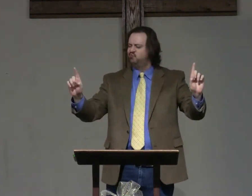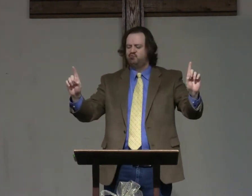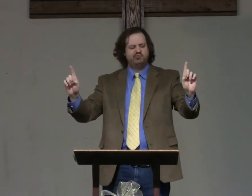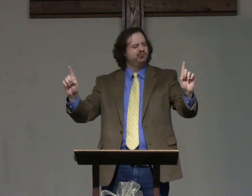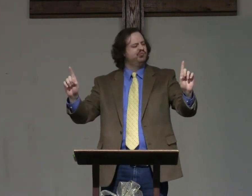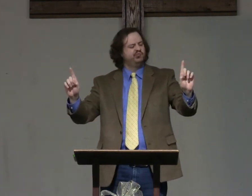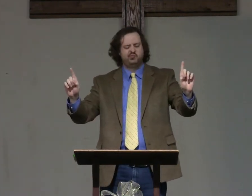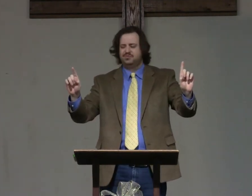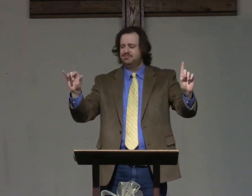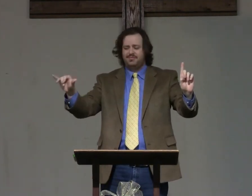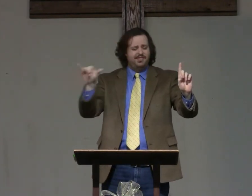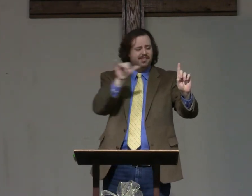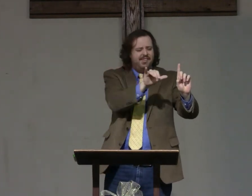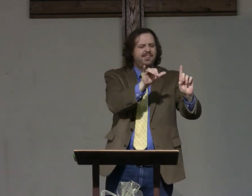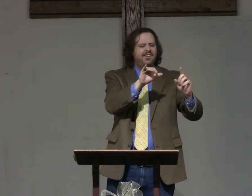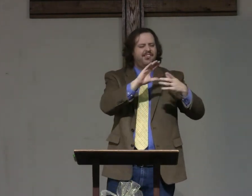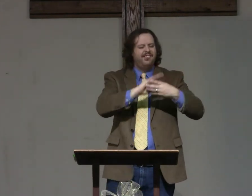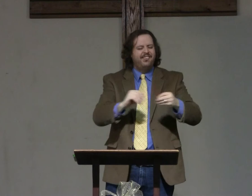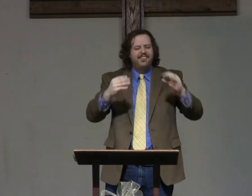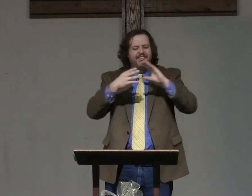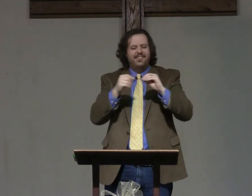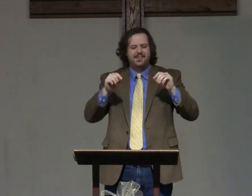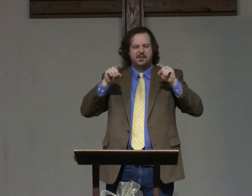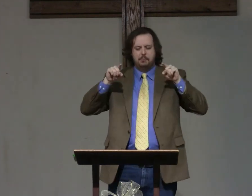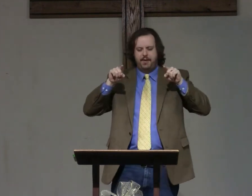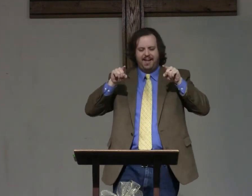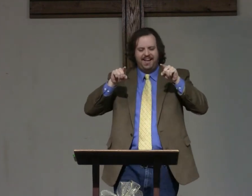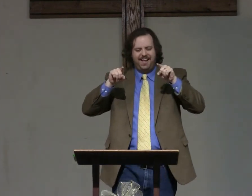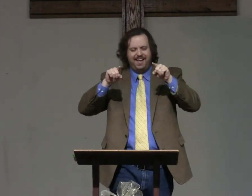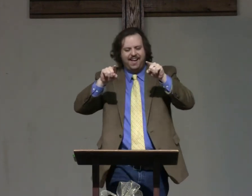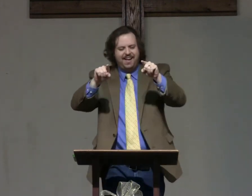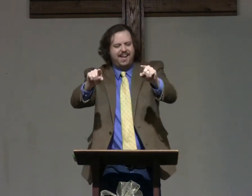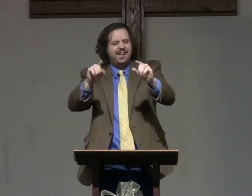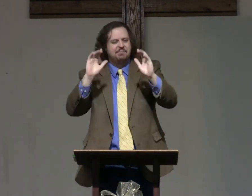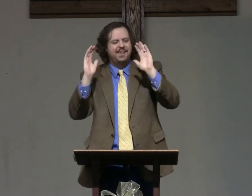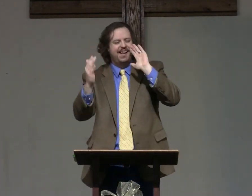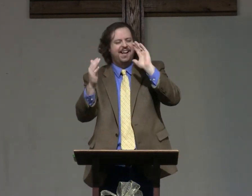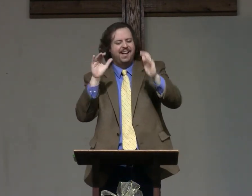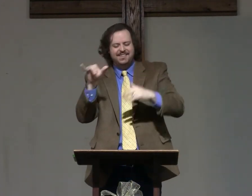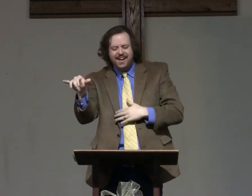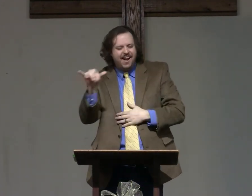Jesus. So we can compare the two and see the parallels.